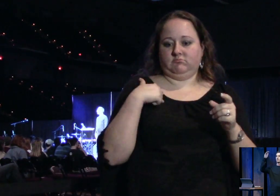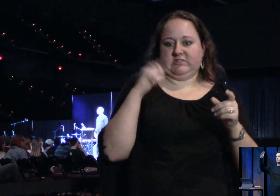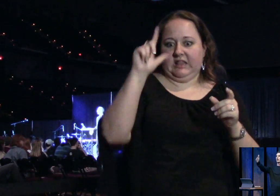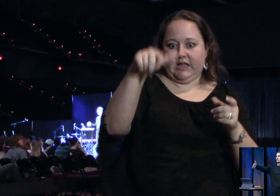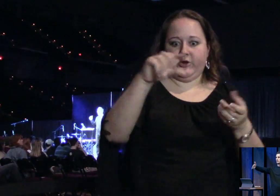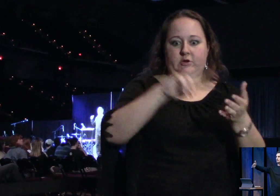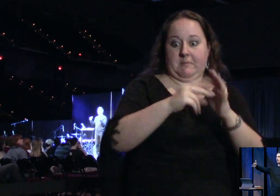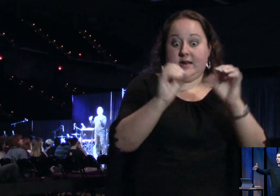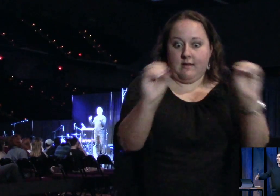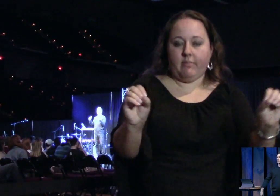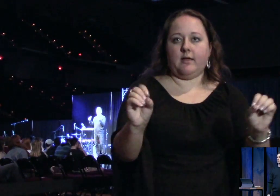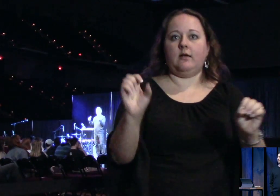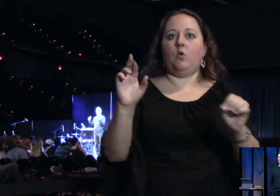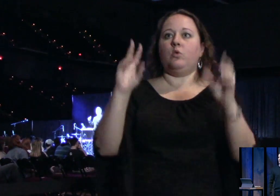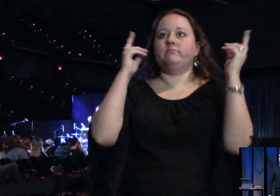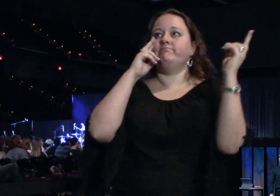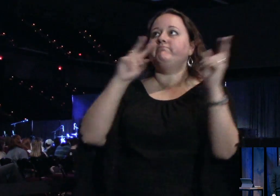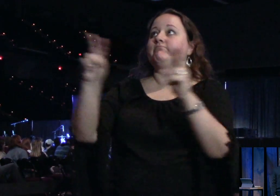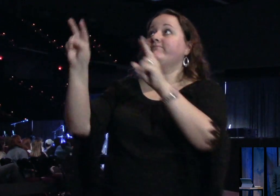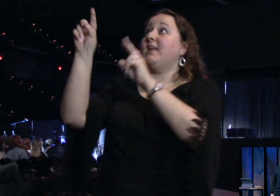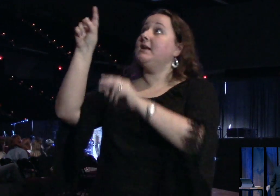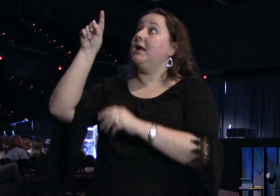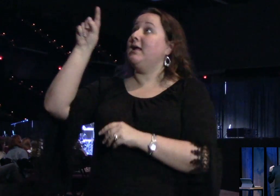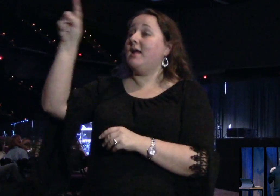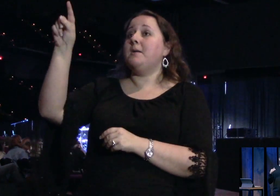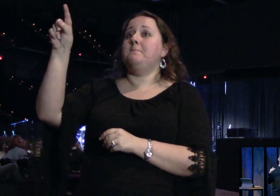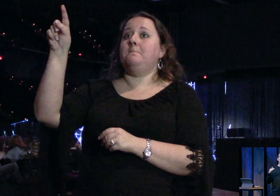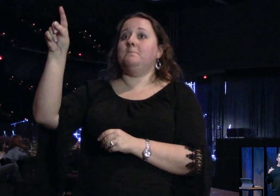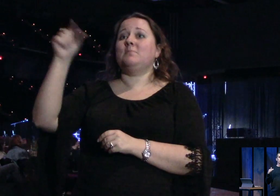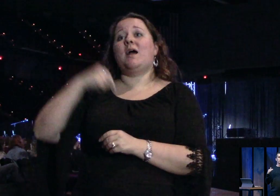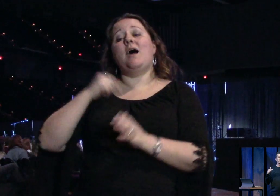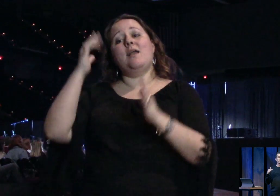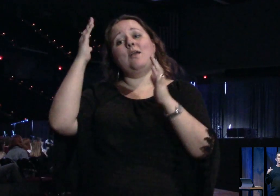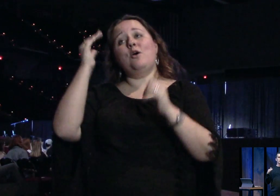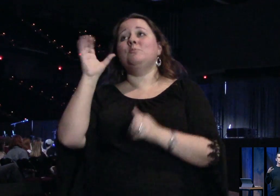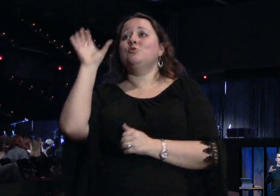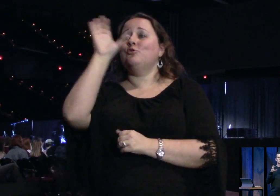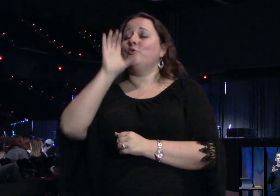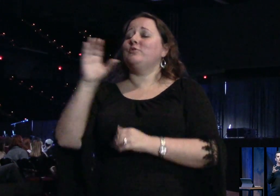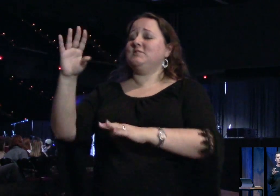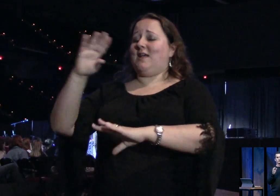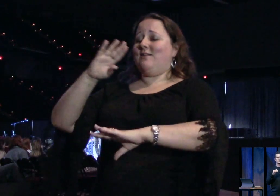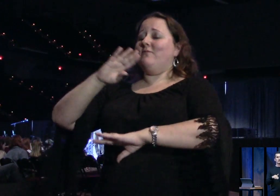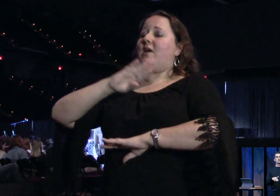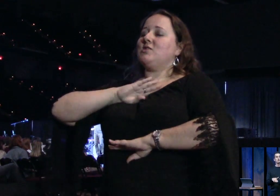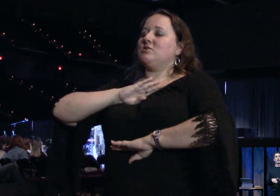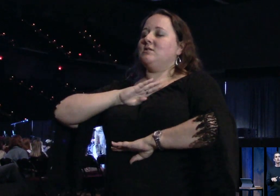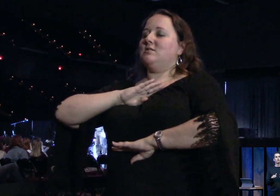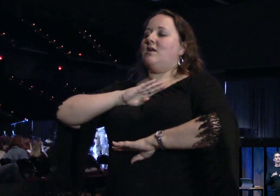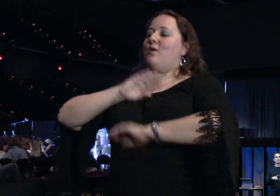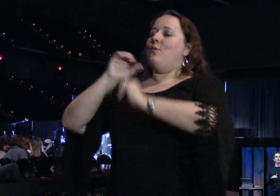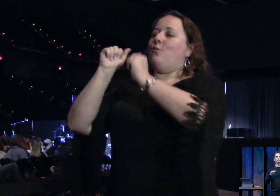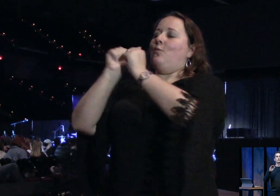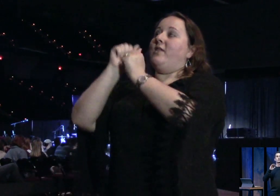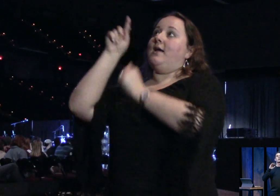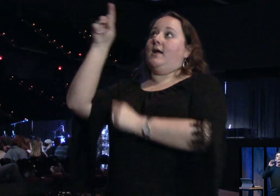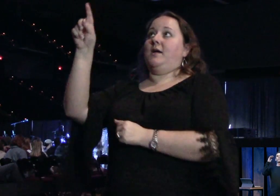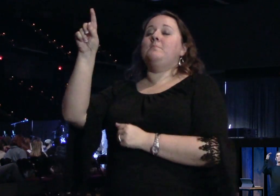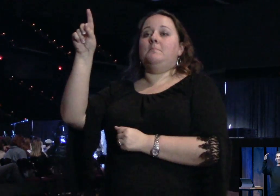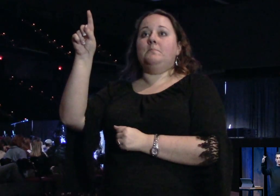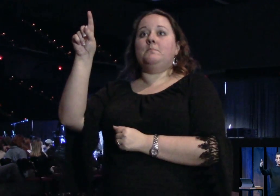or beyond the sun. My hope is that you would look for satisfaction and